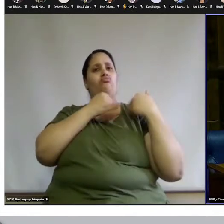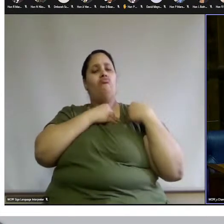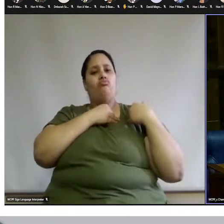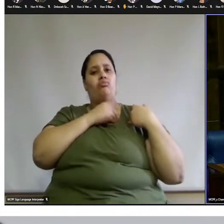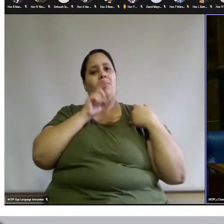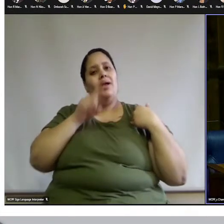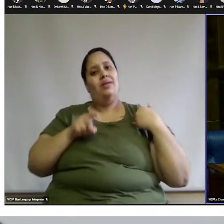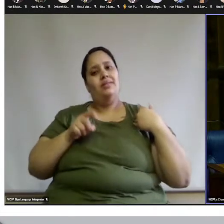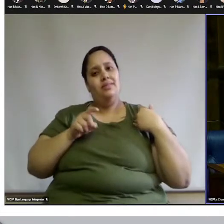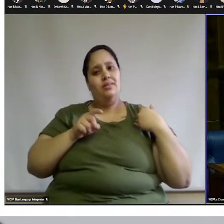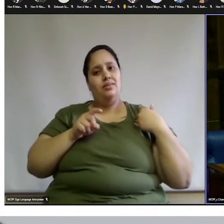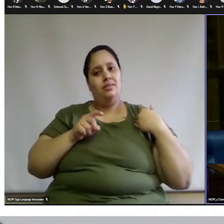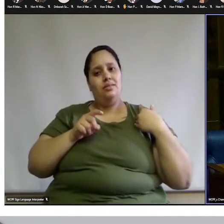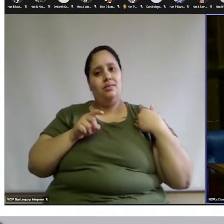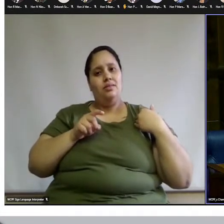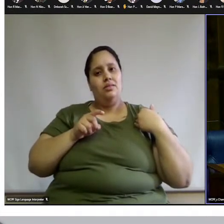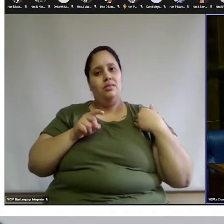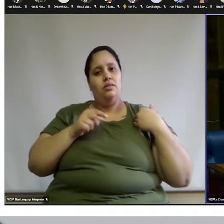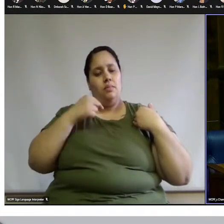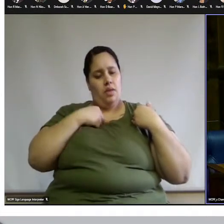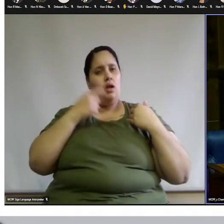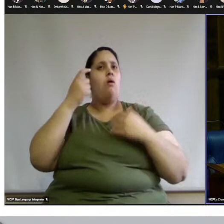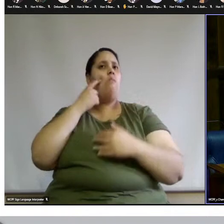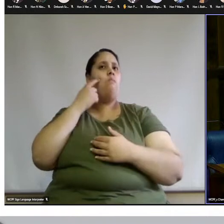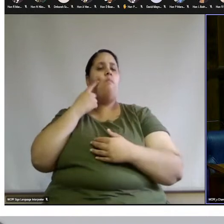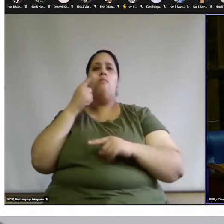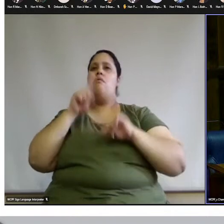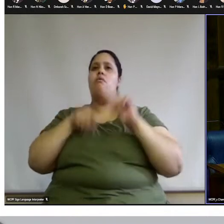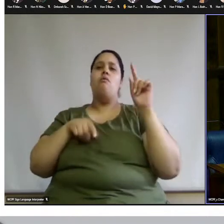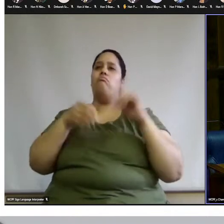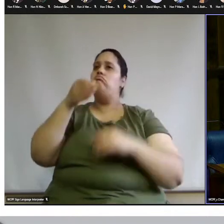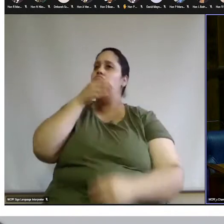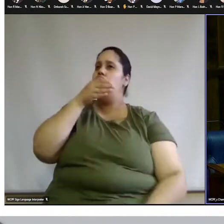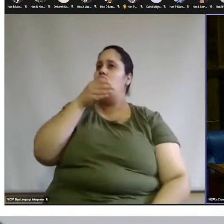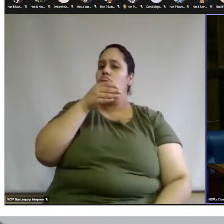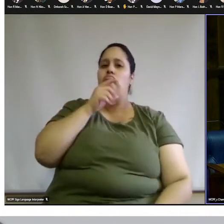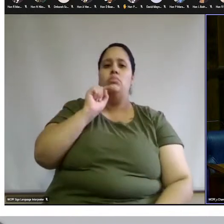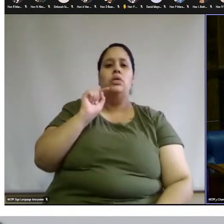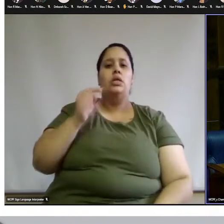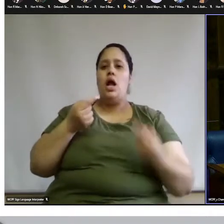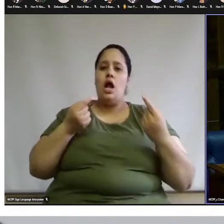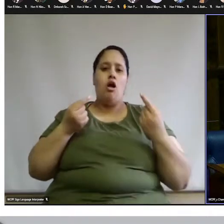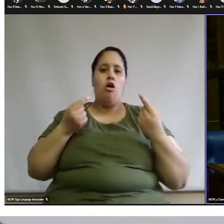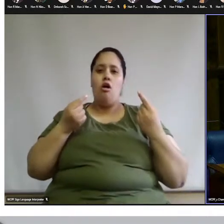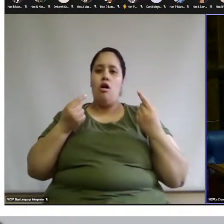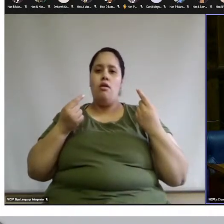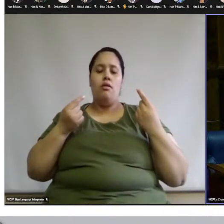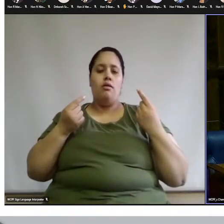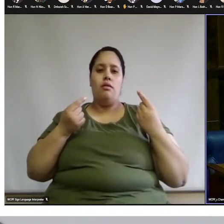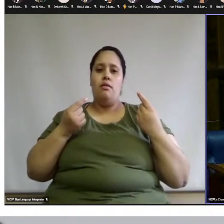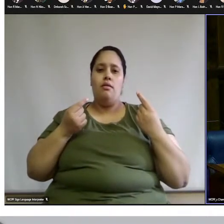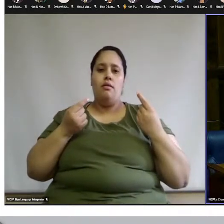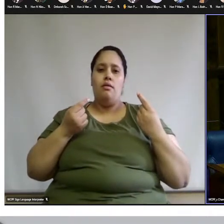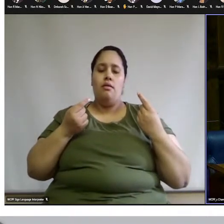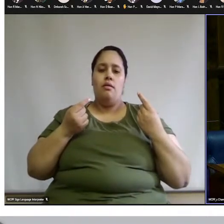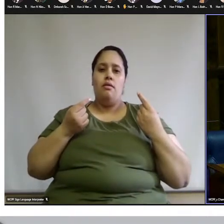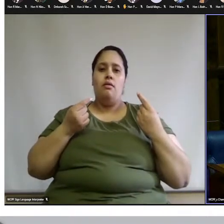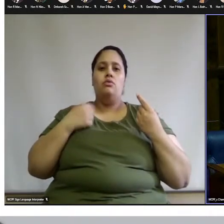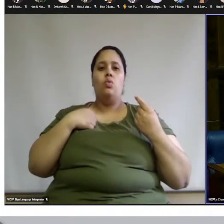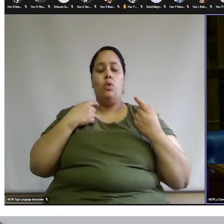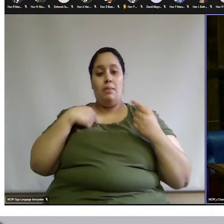to be able to know that they are pregnant and they are not going to drink excessively. They're not going to drink, actually. We should make sure that that